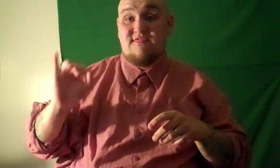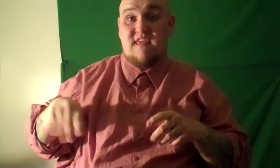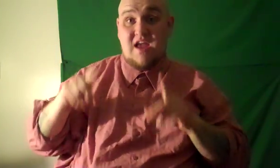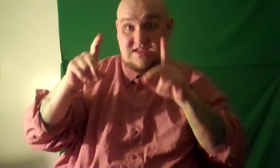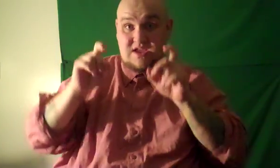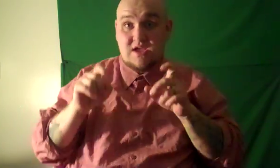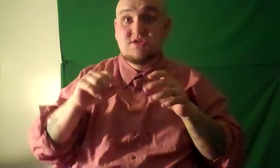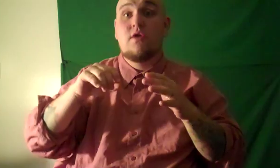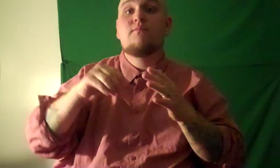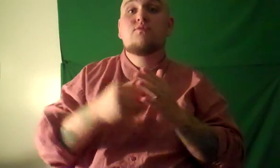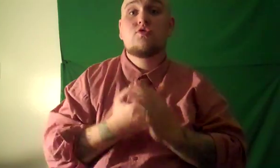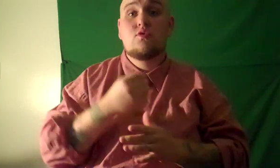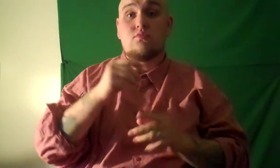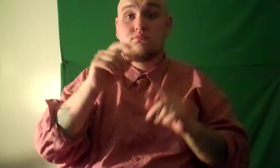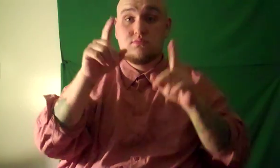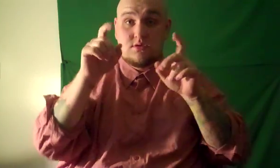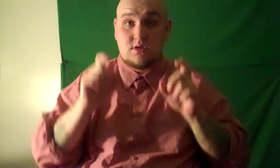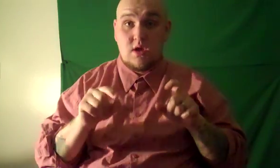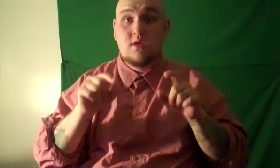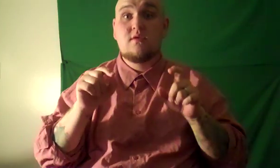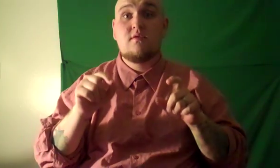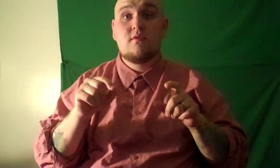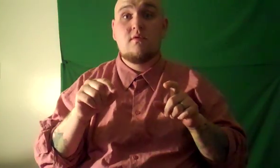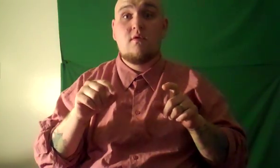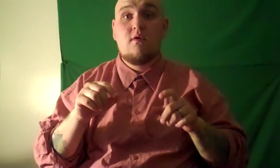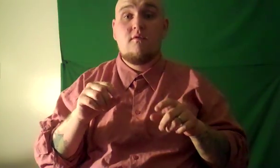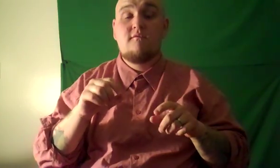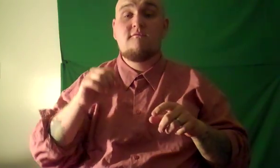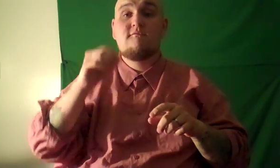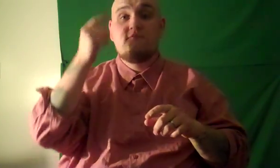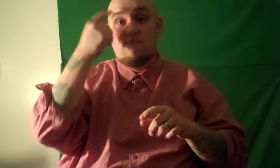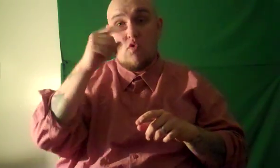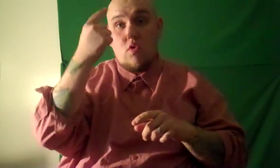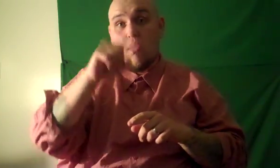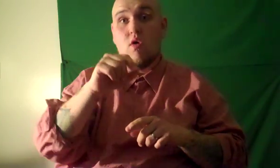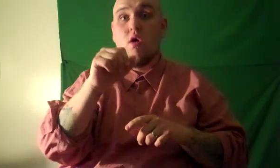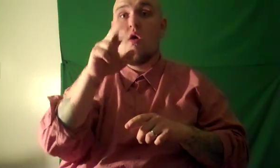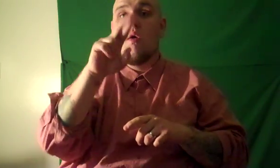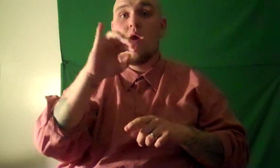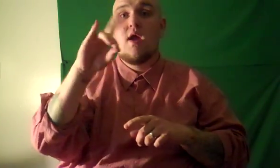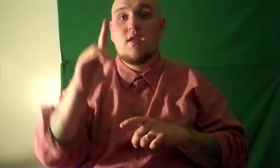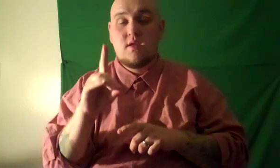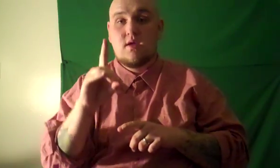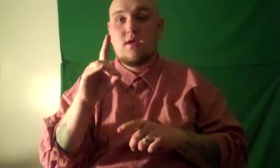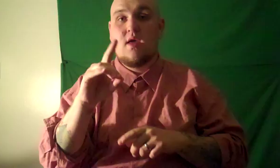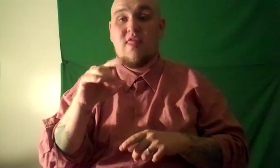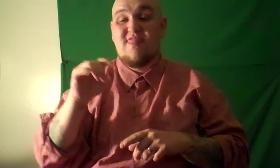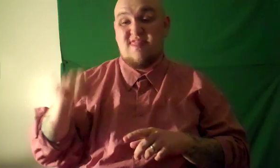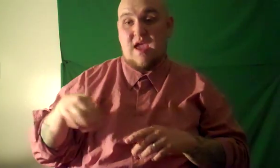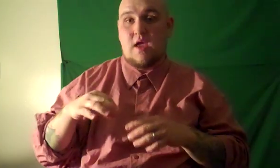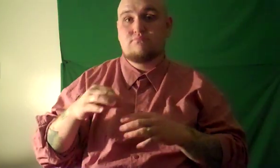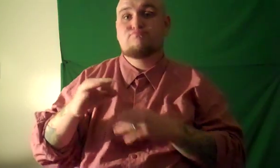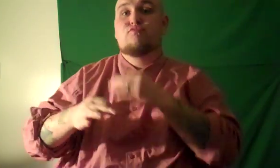Deaf. And this test replaces the CICT test, which is coming to its